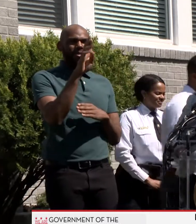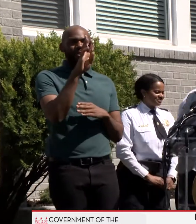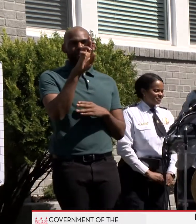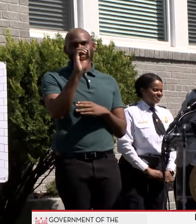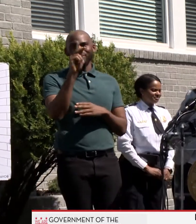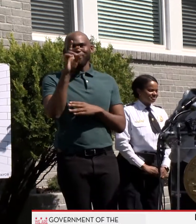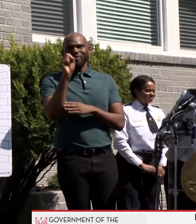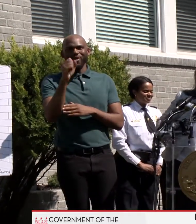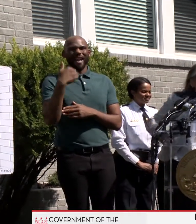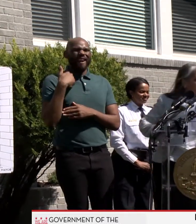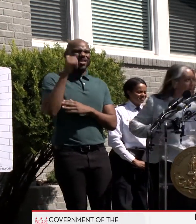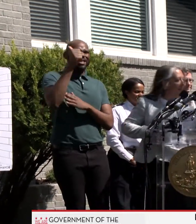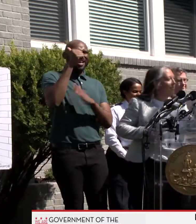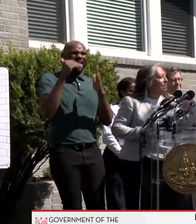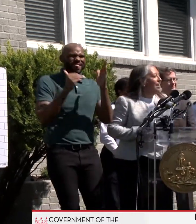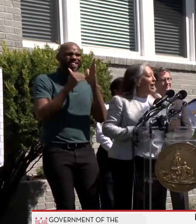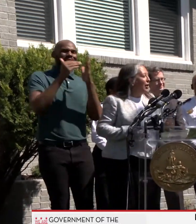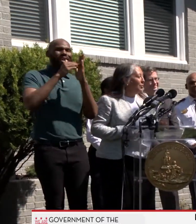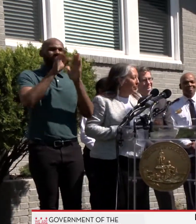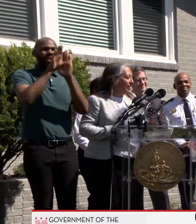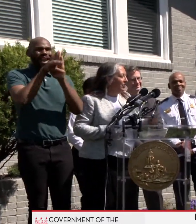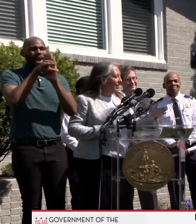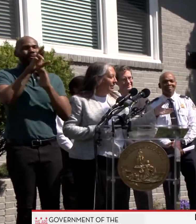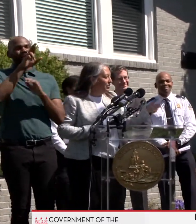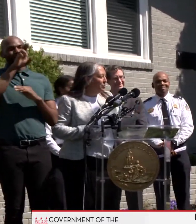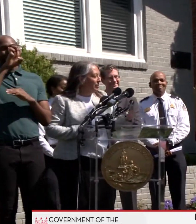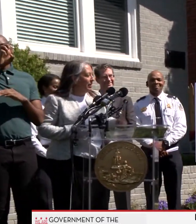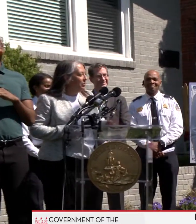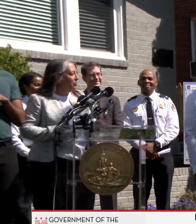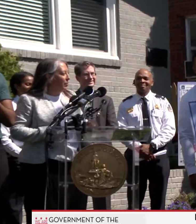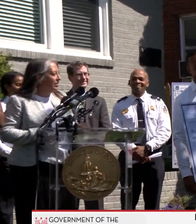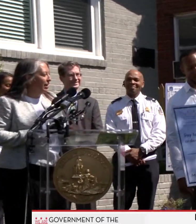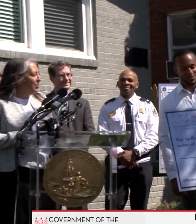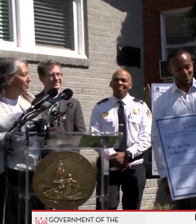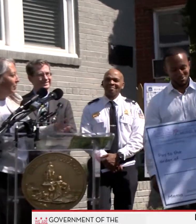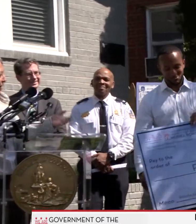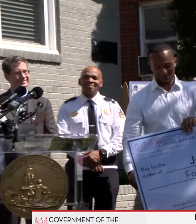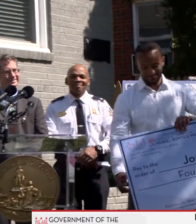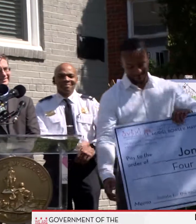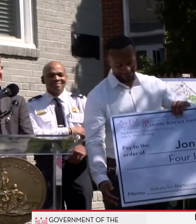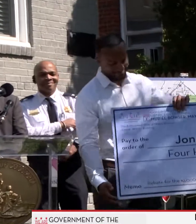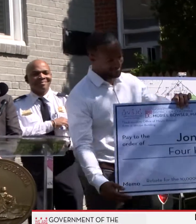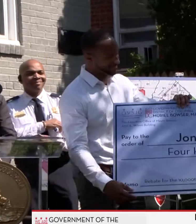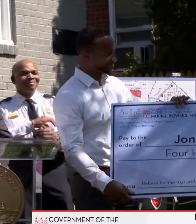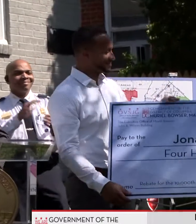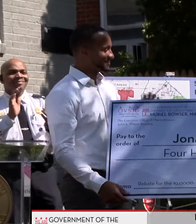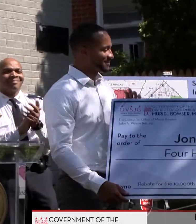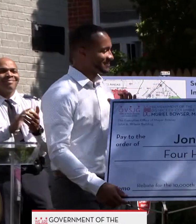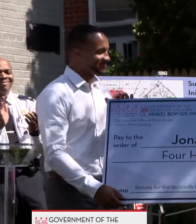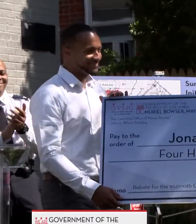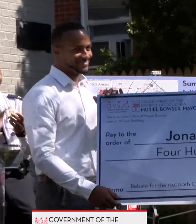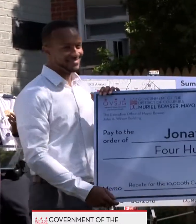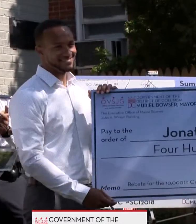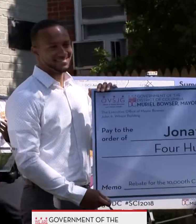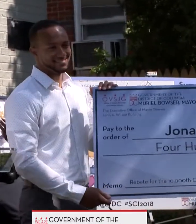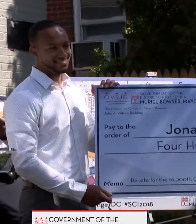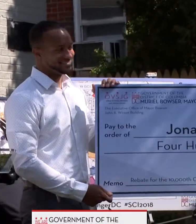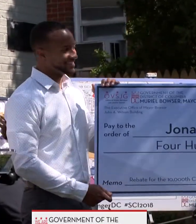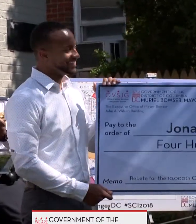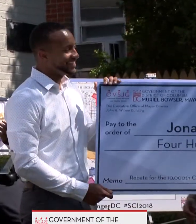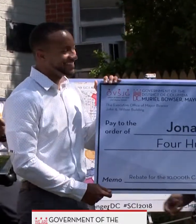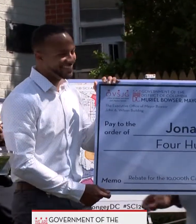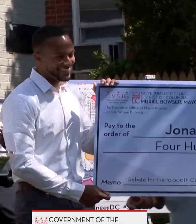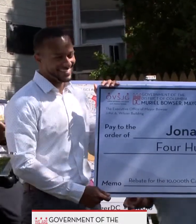our 10,000th camera rebate, with his rebate for the camera program. All right,